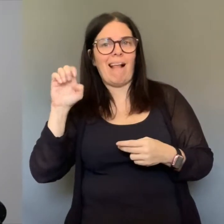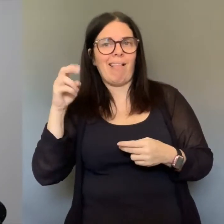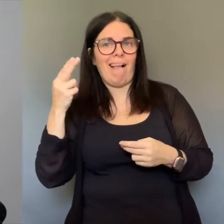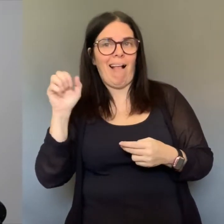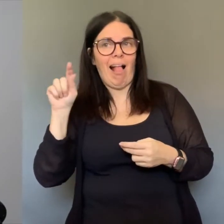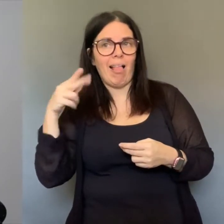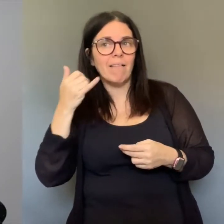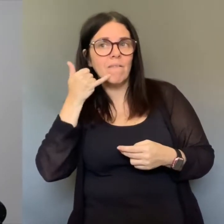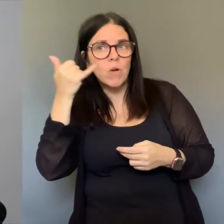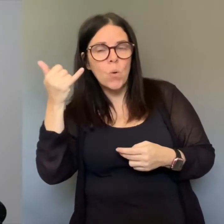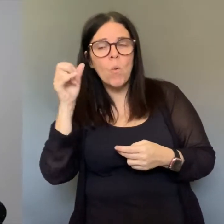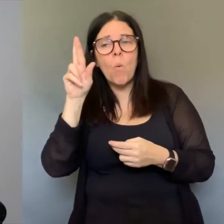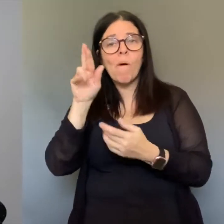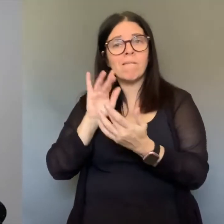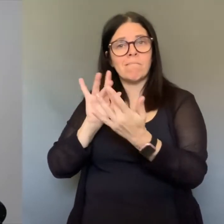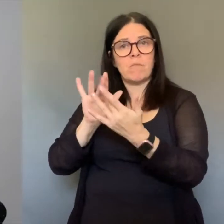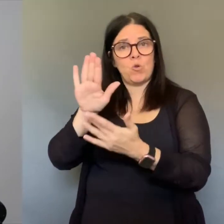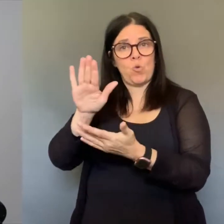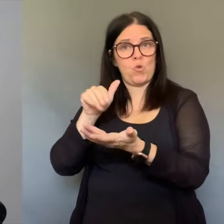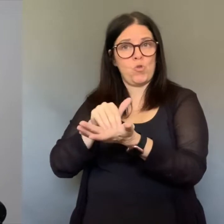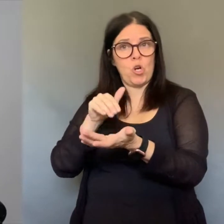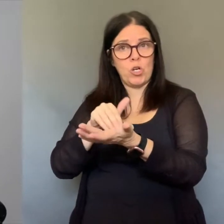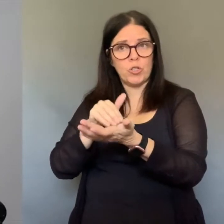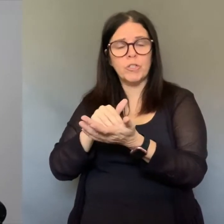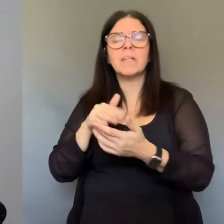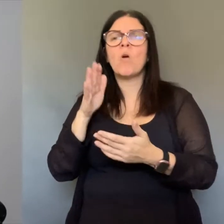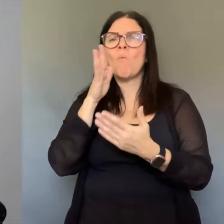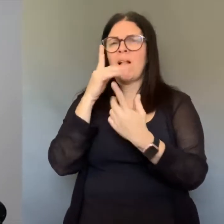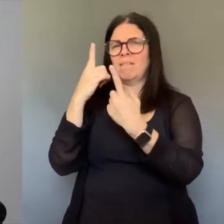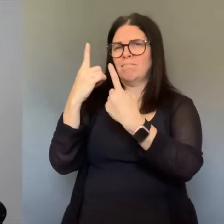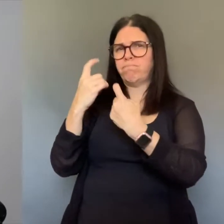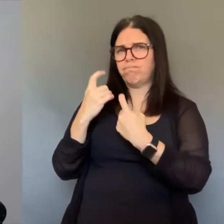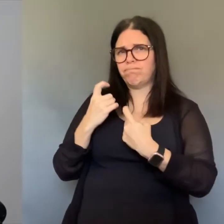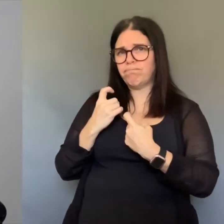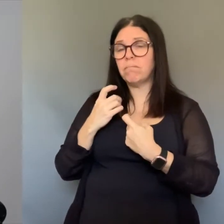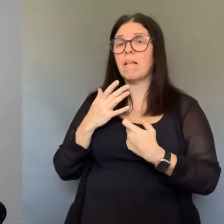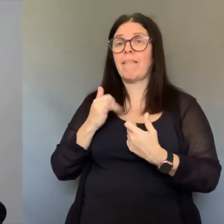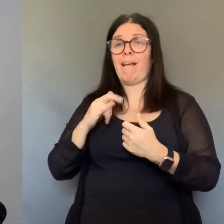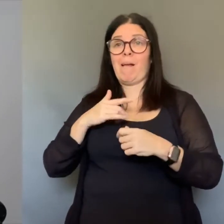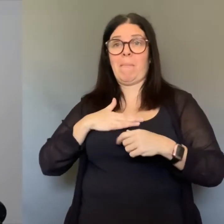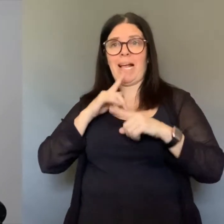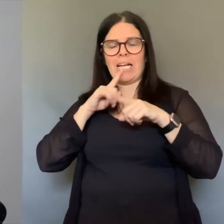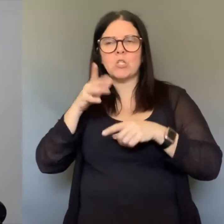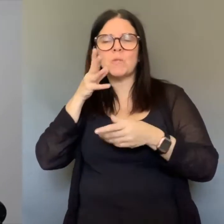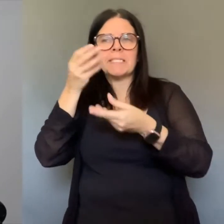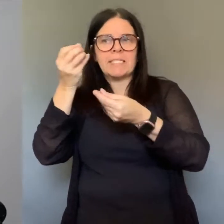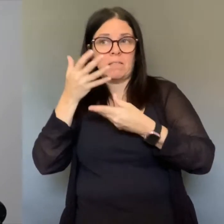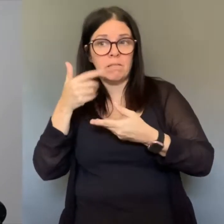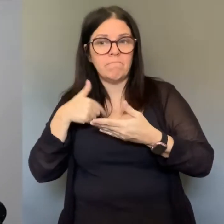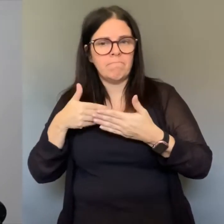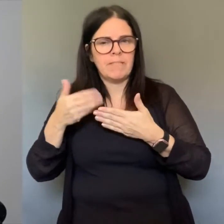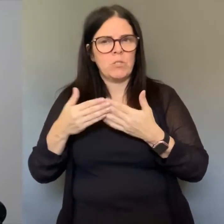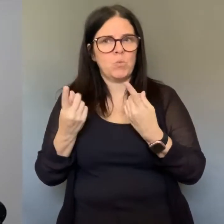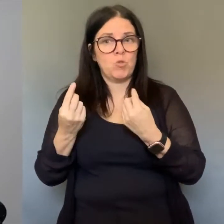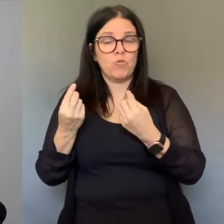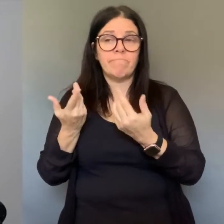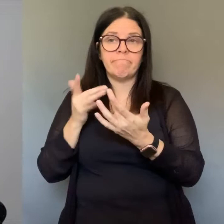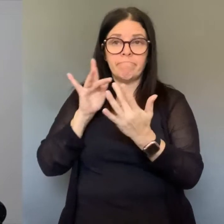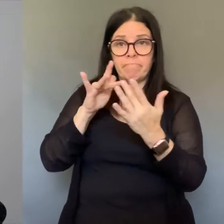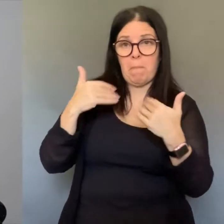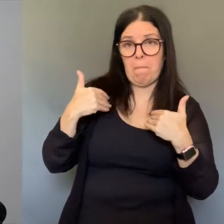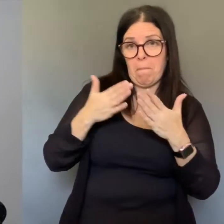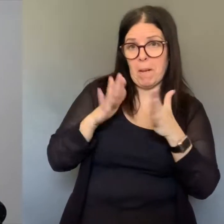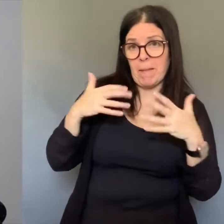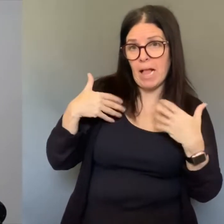assessment. They will be able to guide you in next steps, including contacting public health or attending one of the 2 assessment